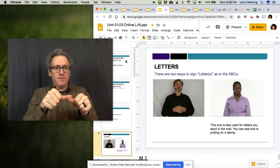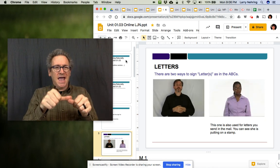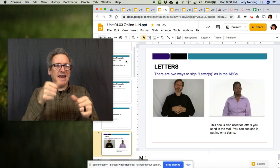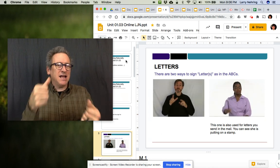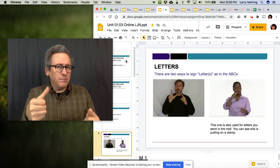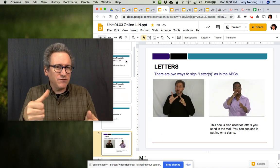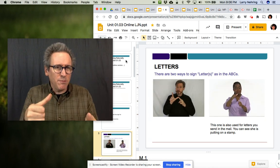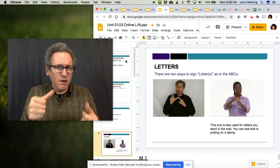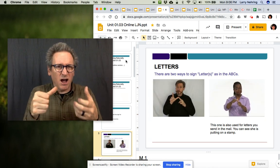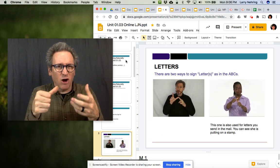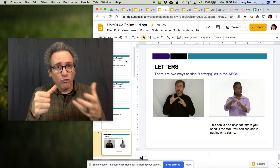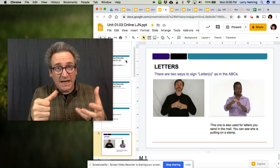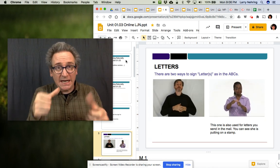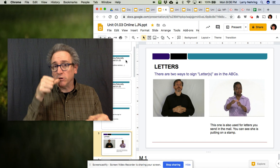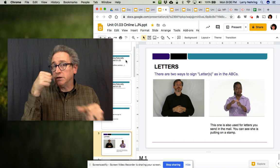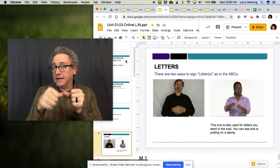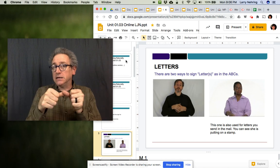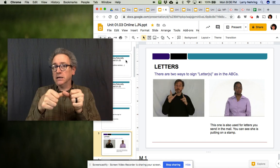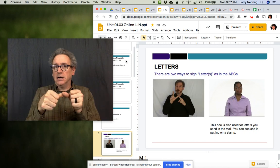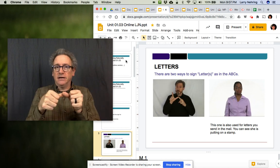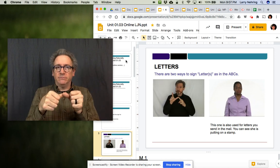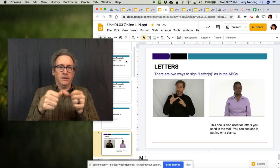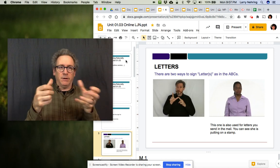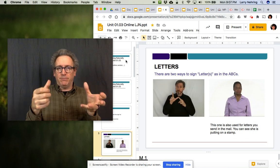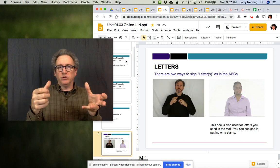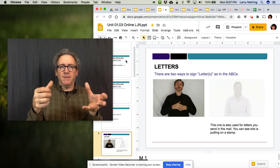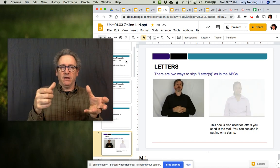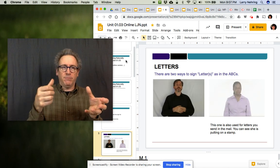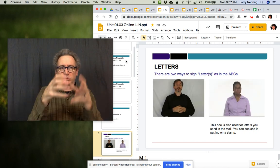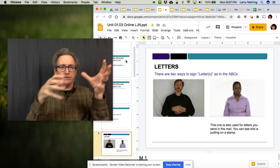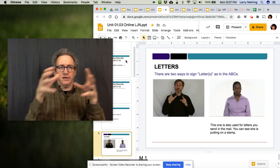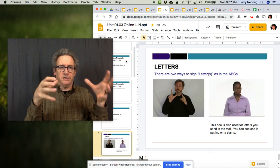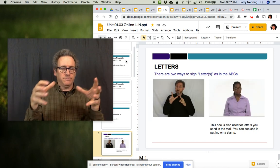And it comes from a written letter like post